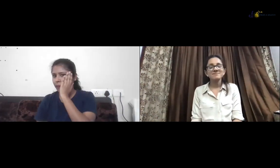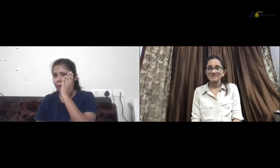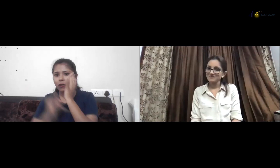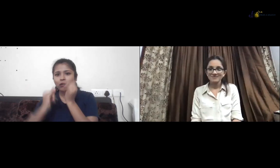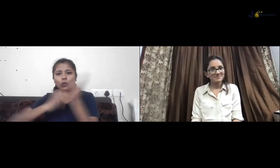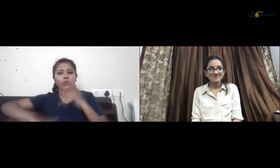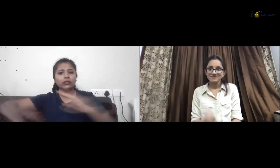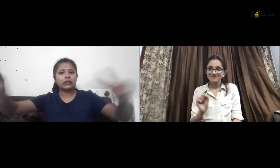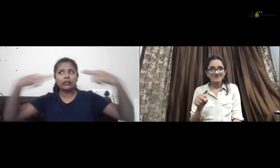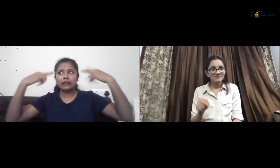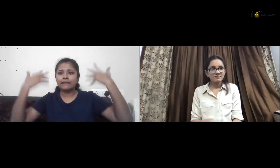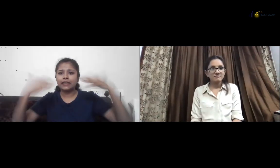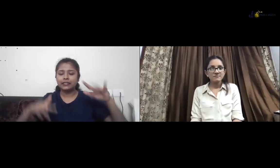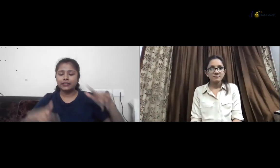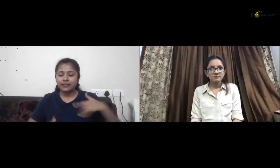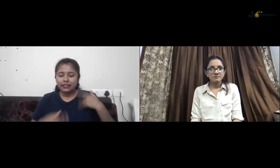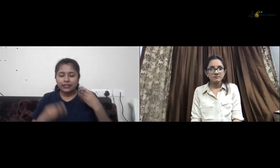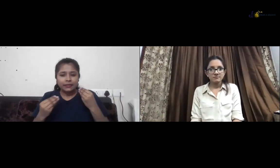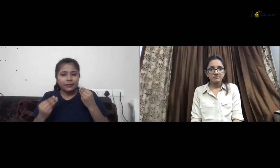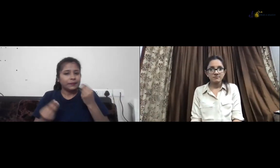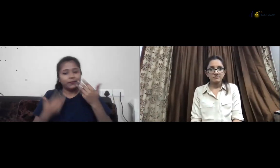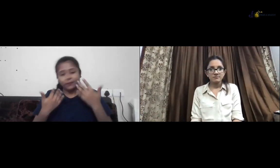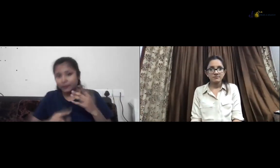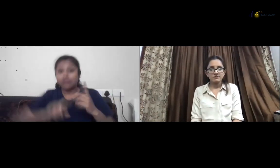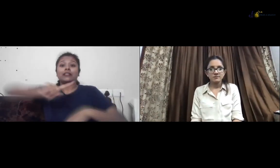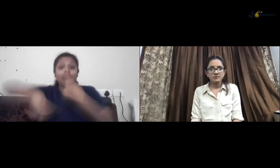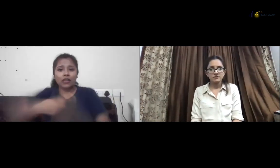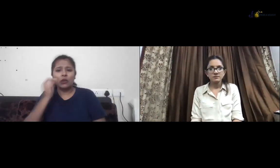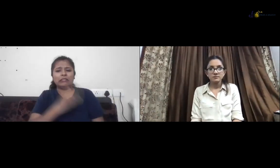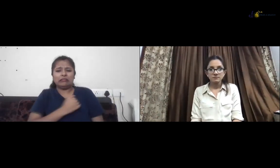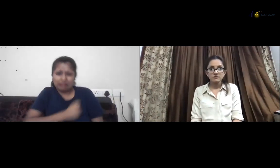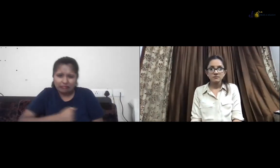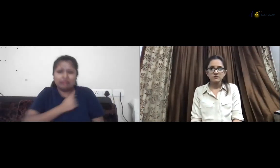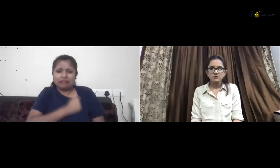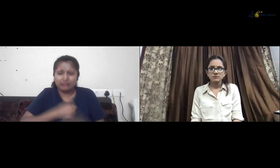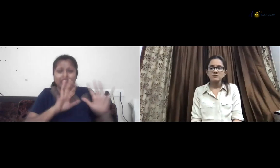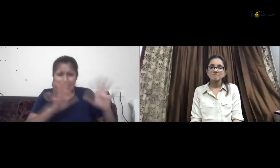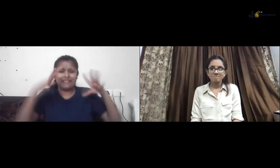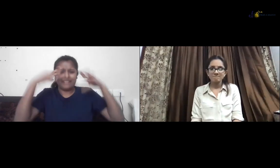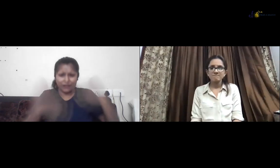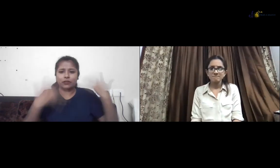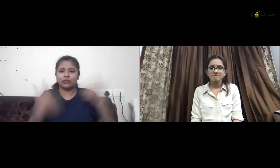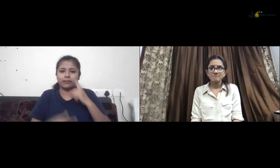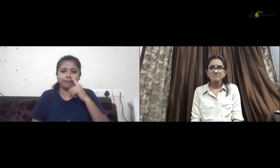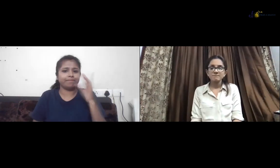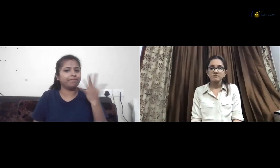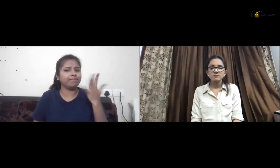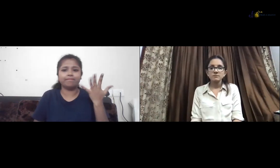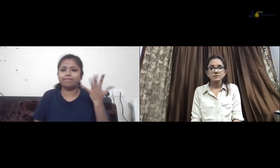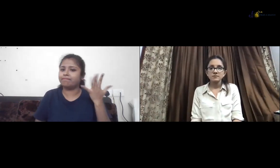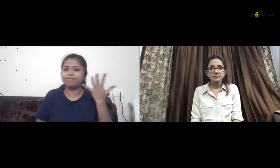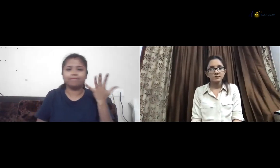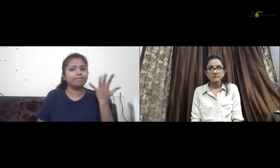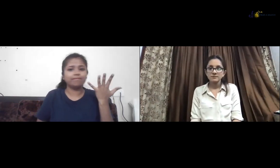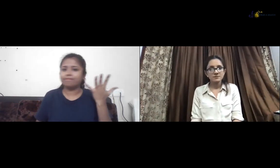mindset to the business. Male have changed their mind. So Yeah, male has an argument with his business partners and